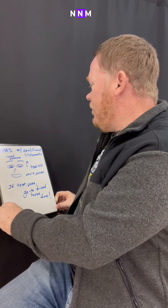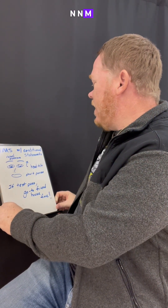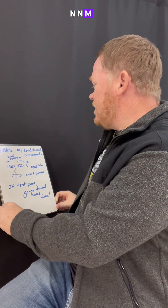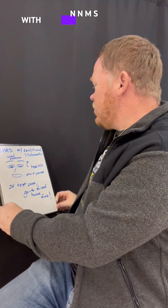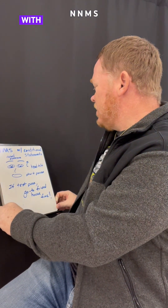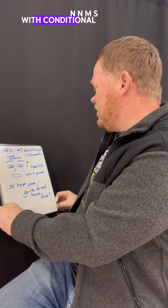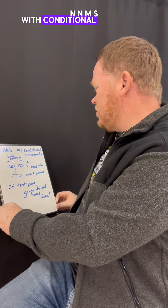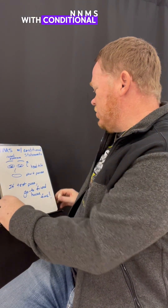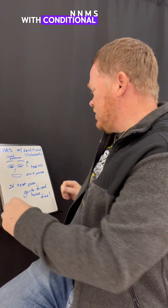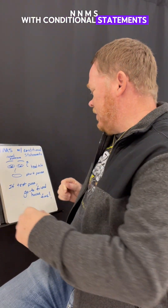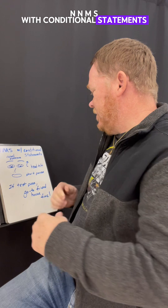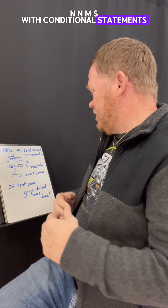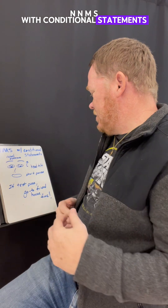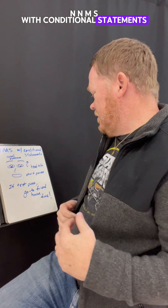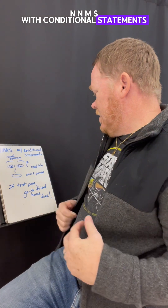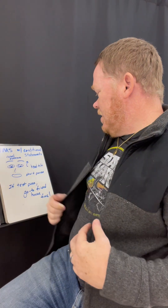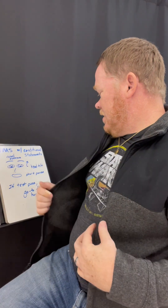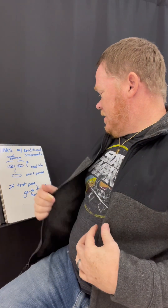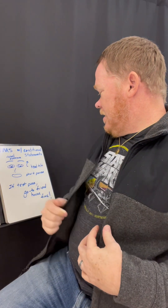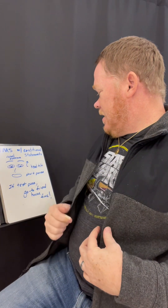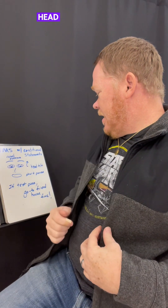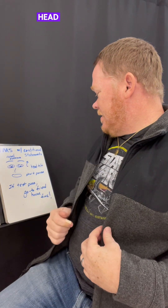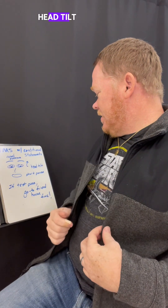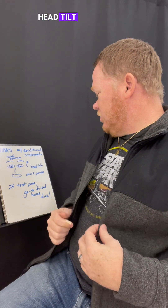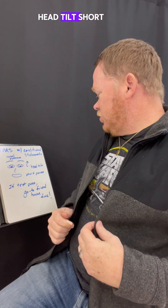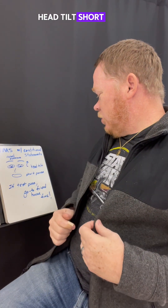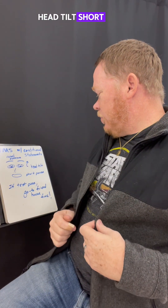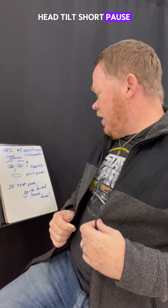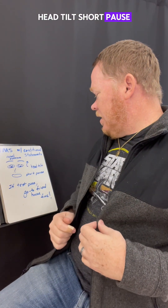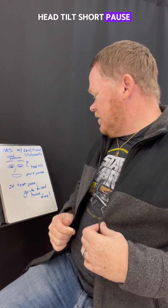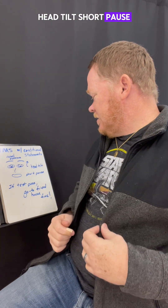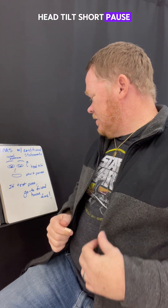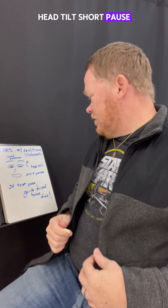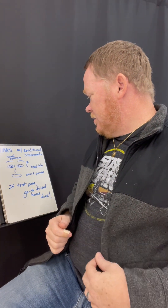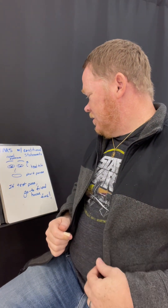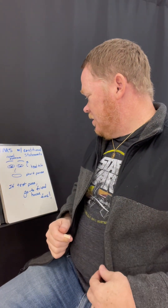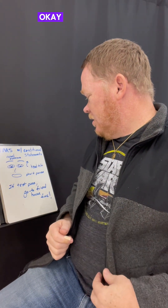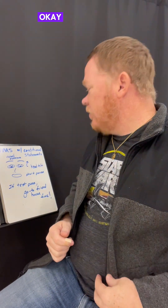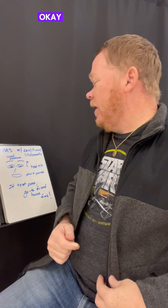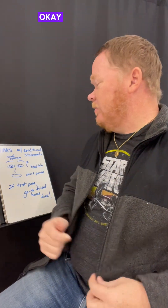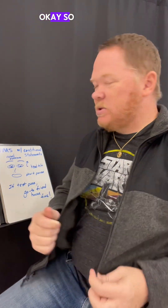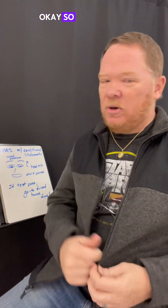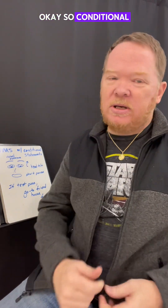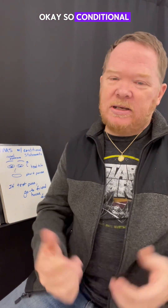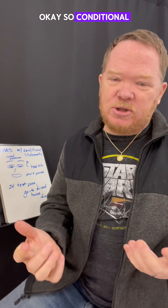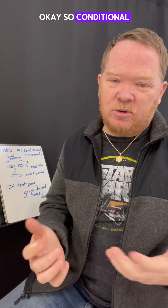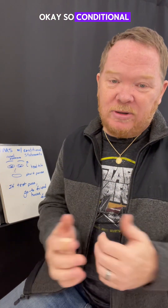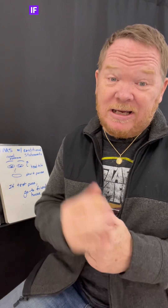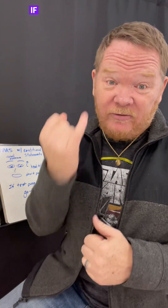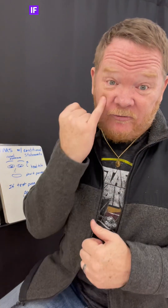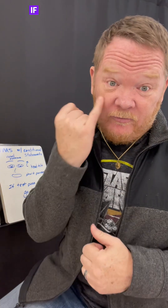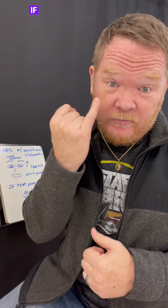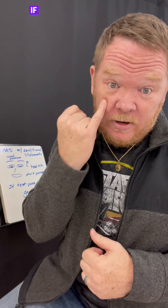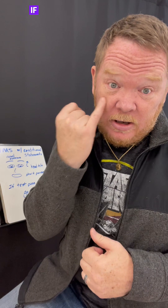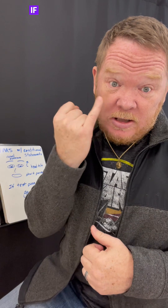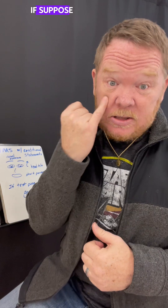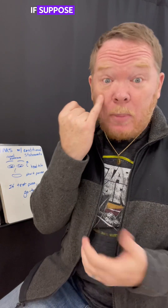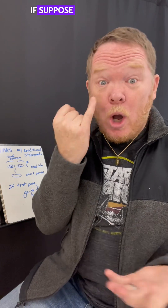NMS with conditional statements. Head tilt, short pause. Okay, so conditional. If,